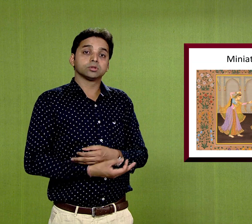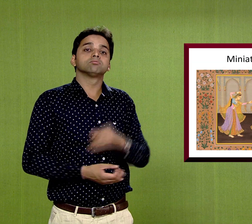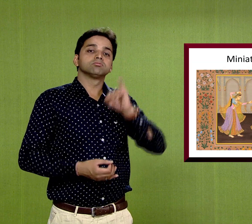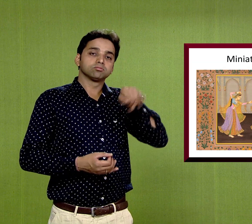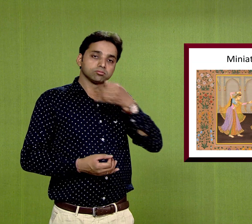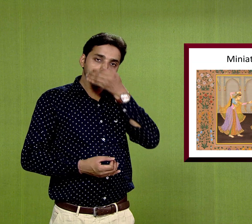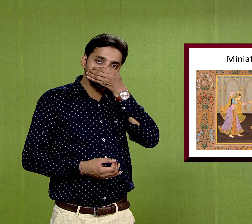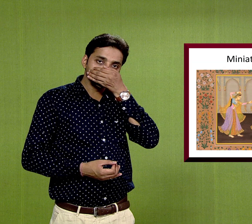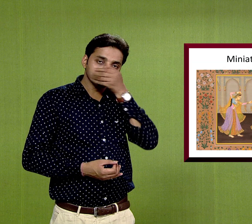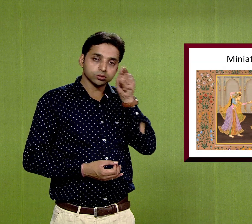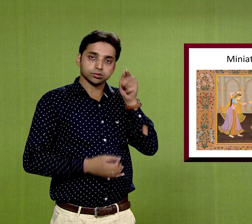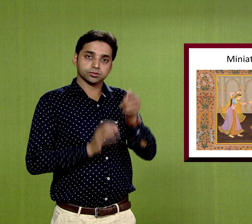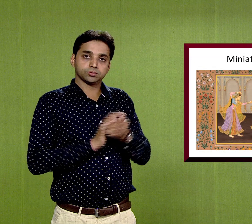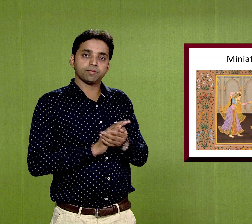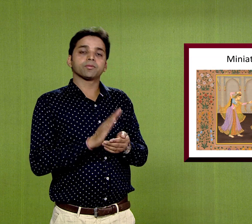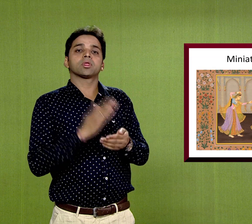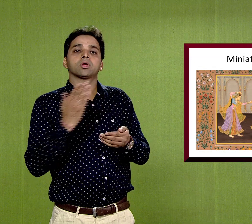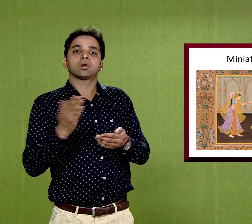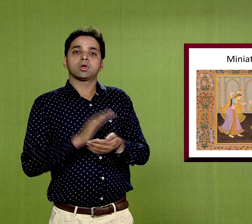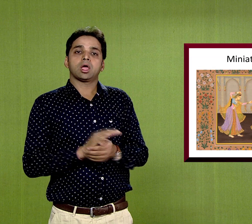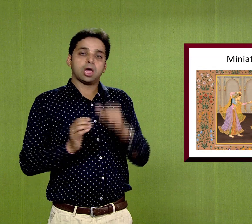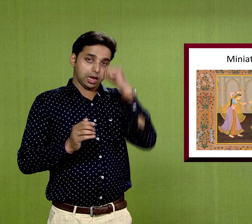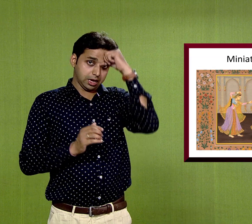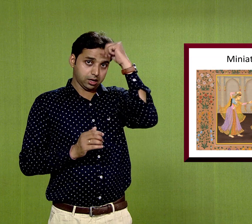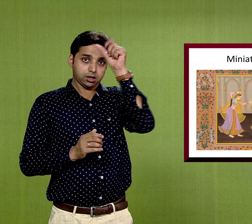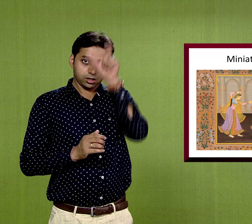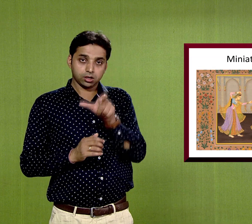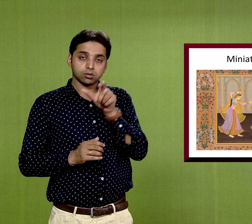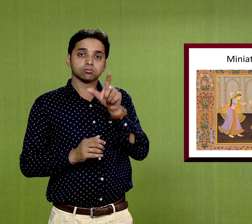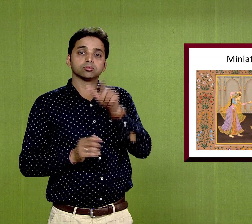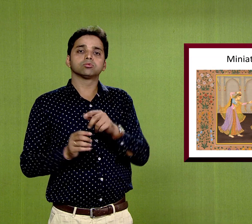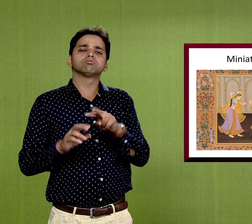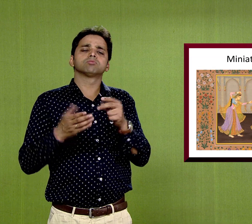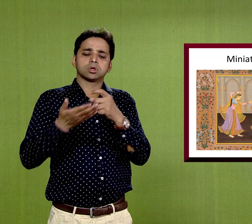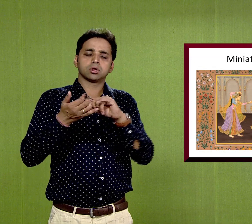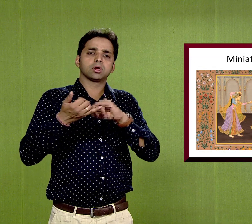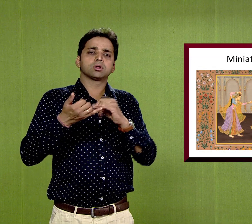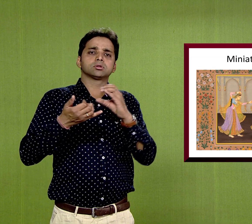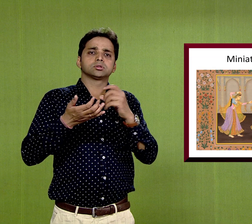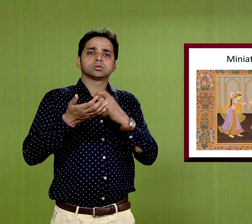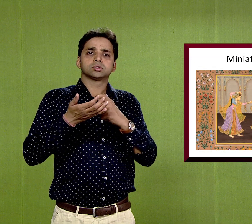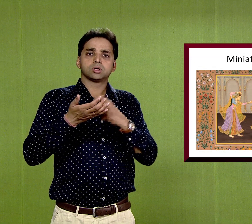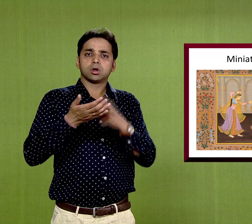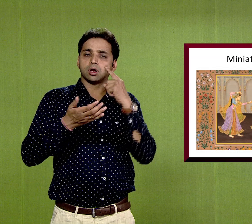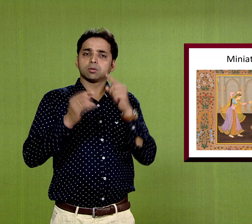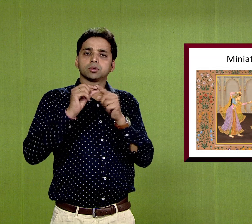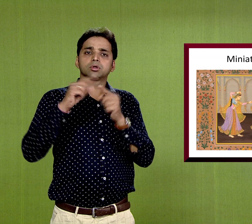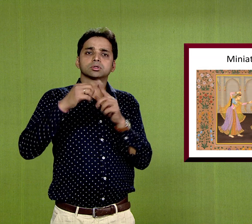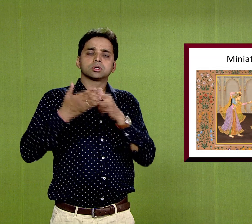Jain and Hindu manuscripts were illustrated